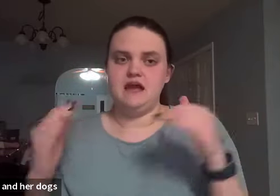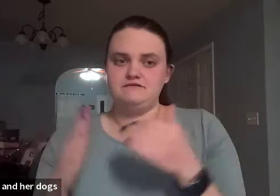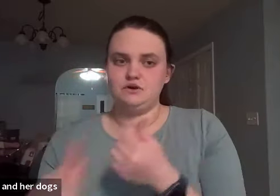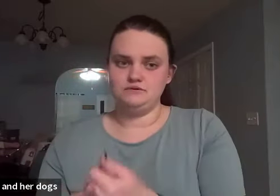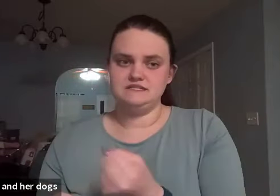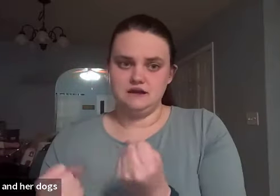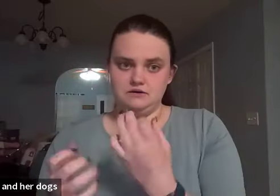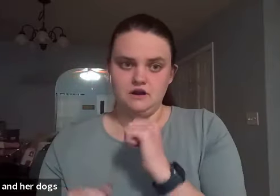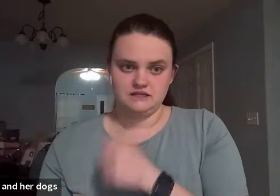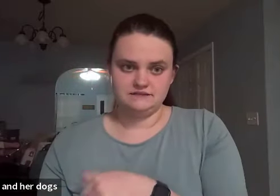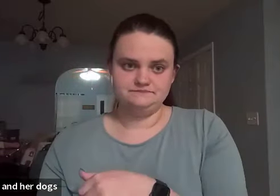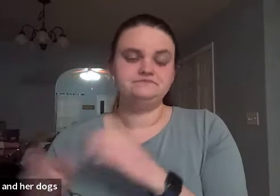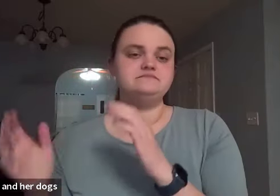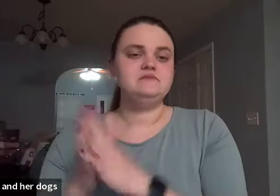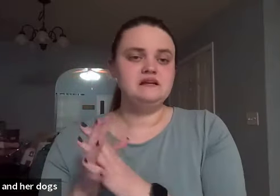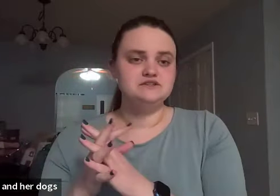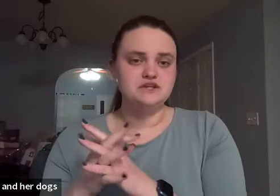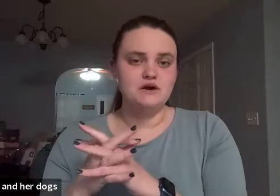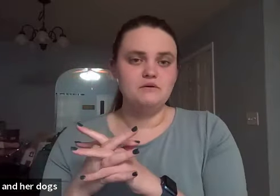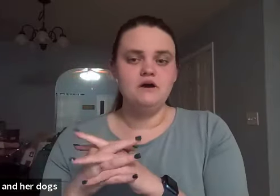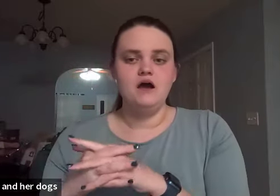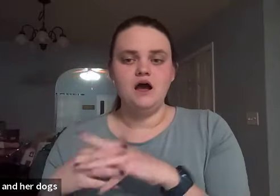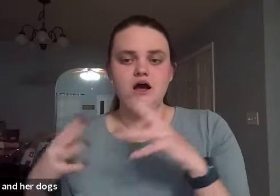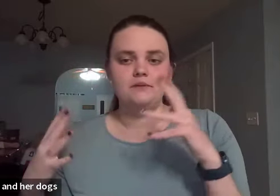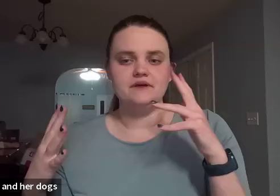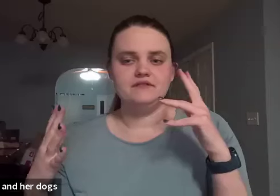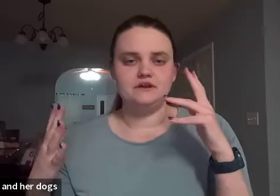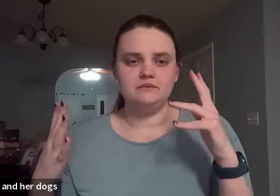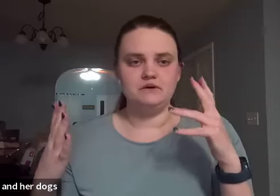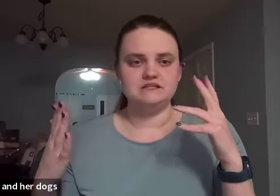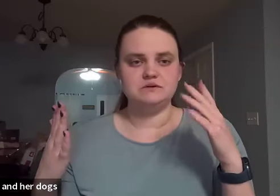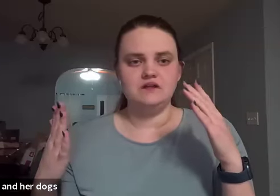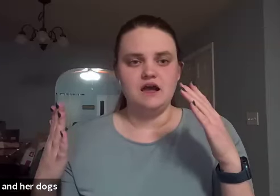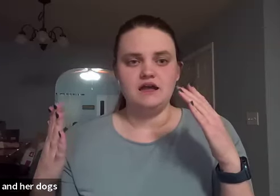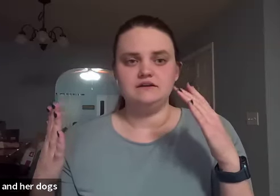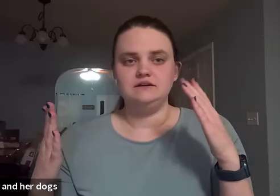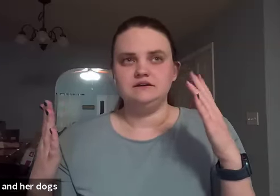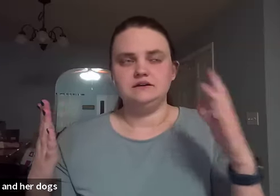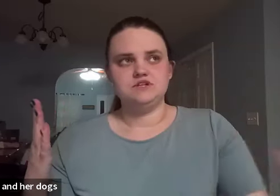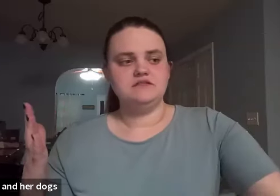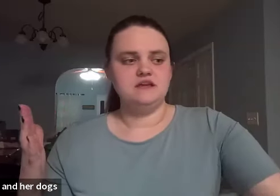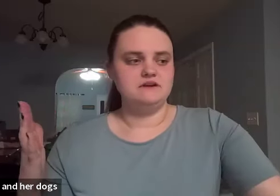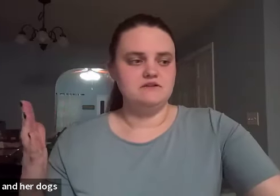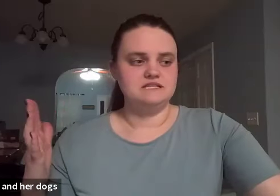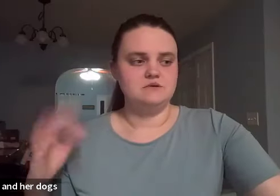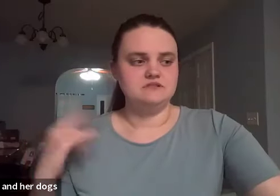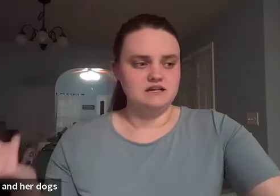they have their own sign or not. So there can be ones where like, I'm trying to think of another example